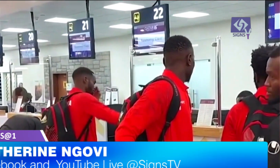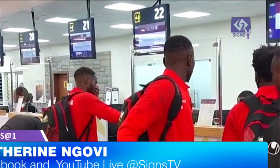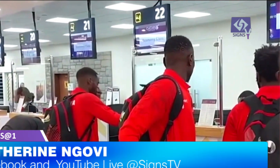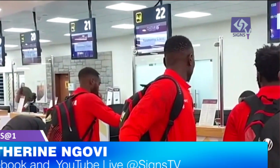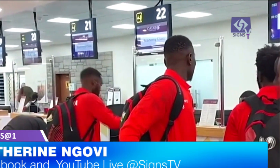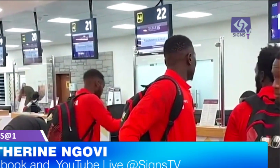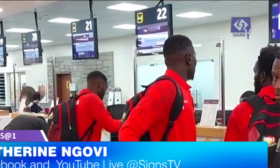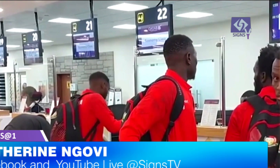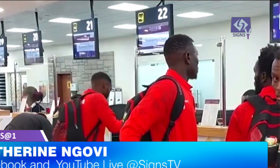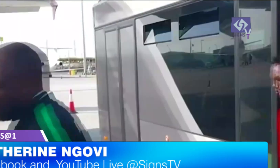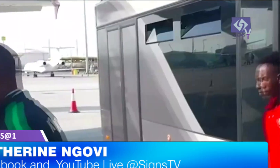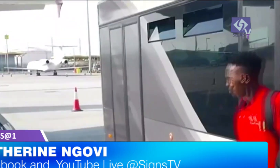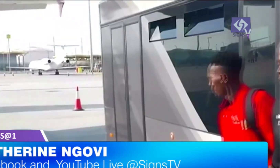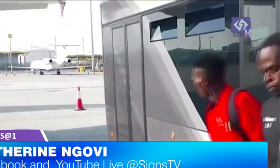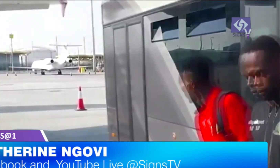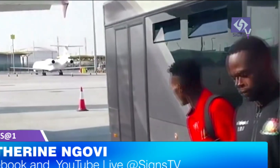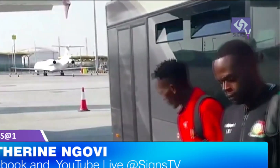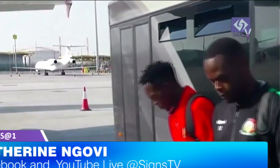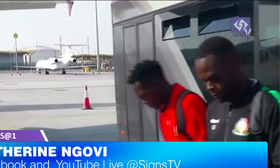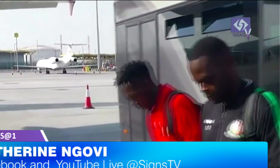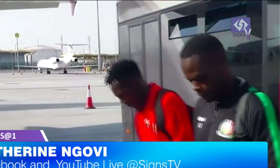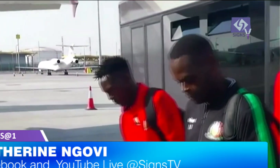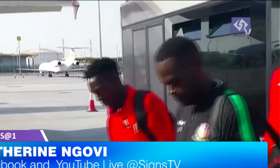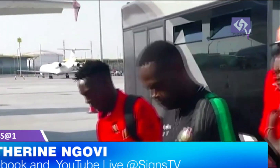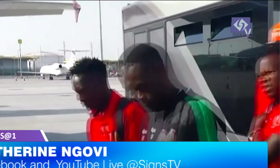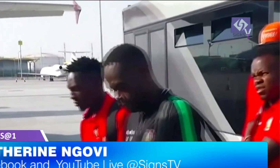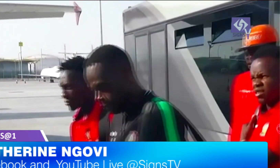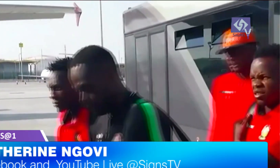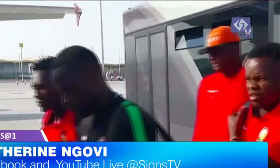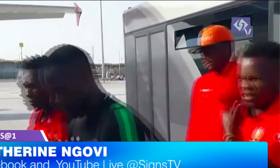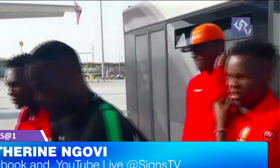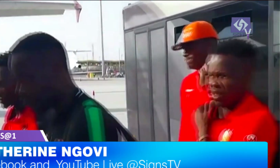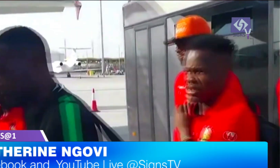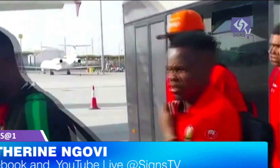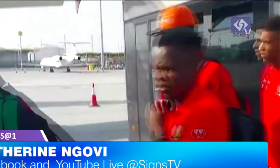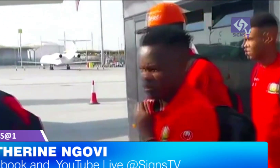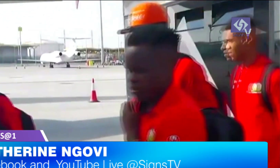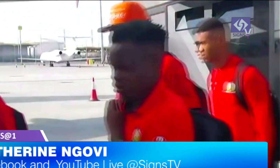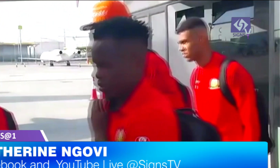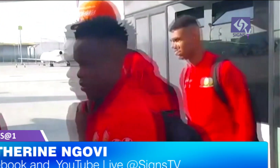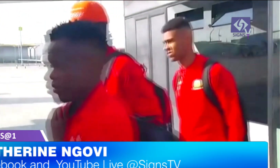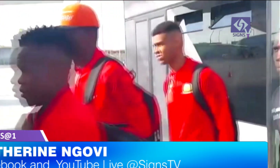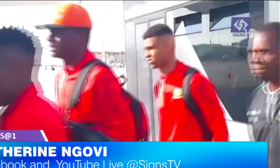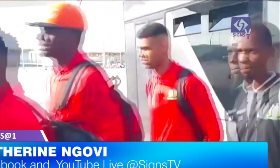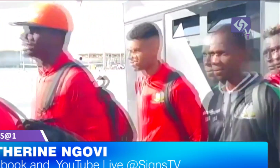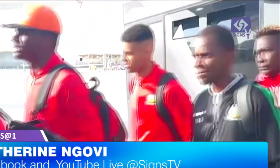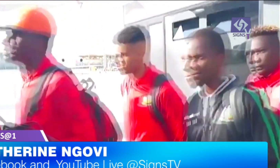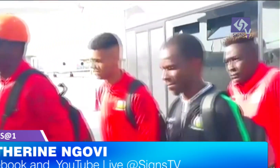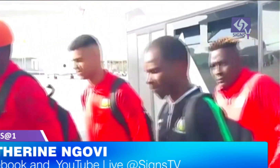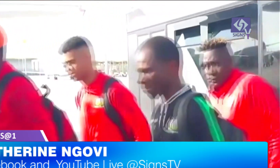Moi Air Base has been crowned 2023 Kenya Defence Forces Taekwondo